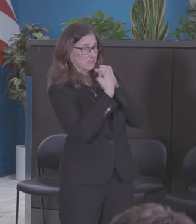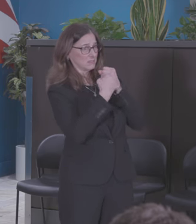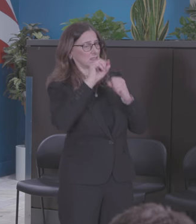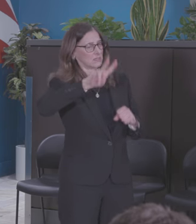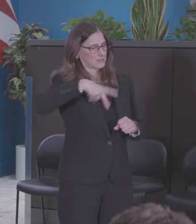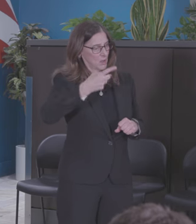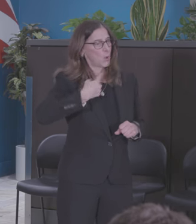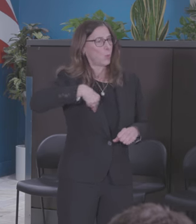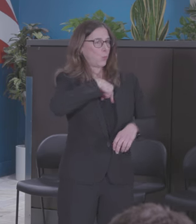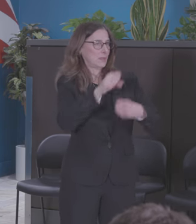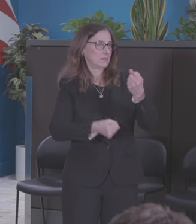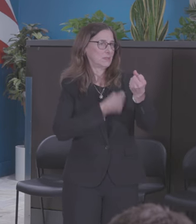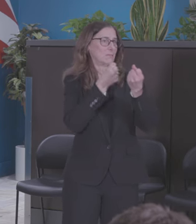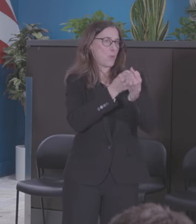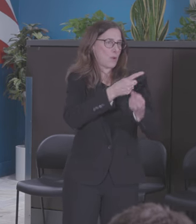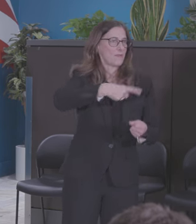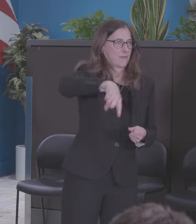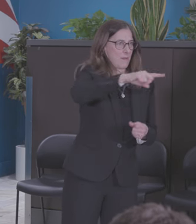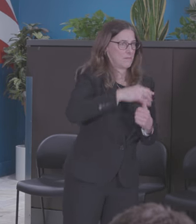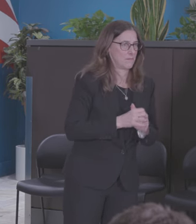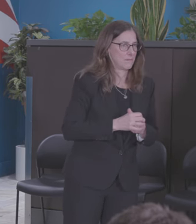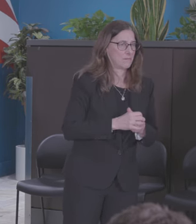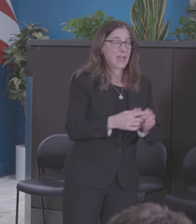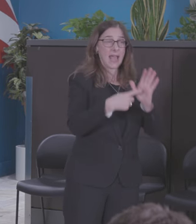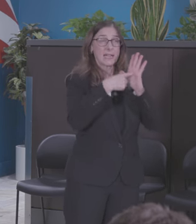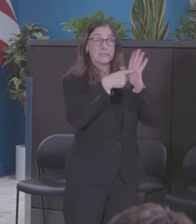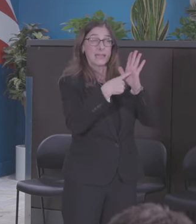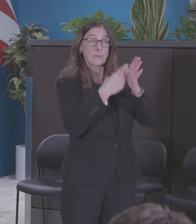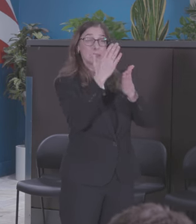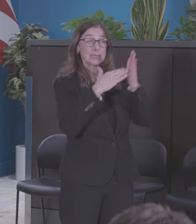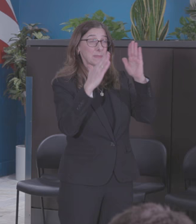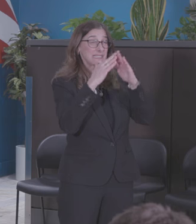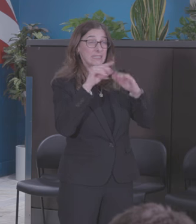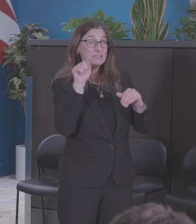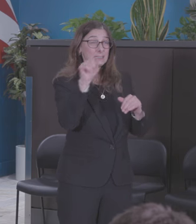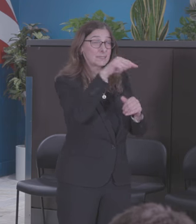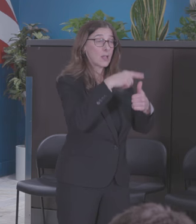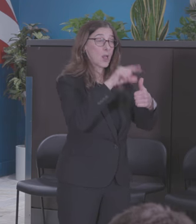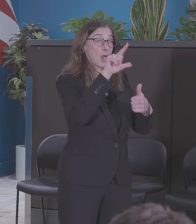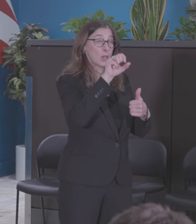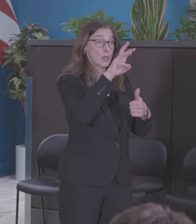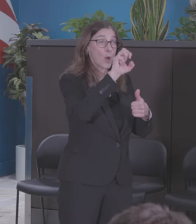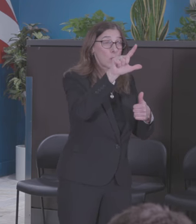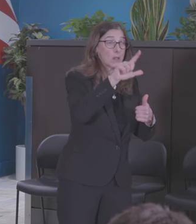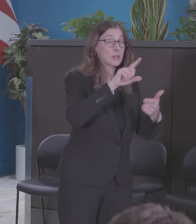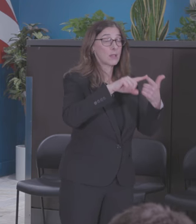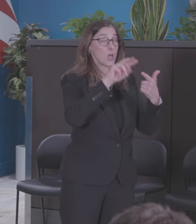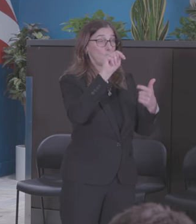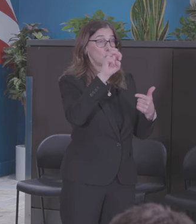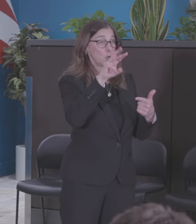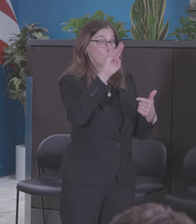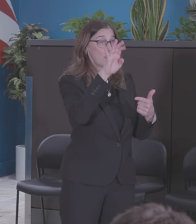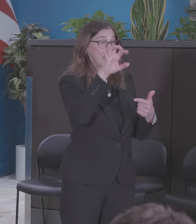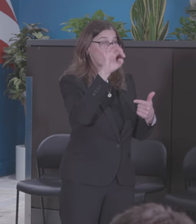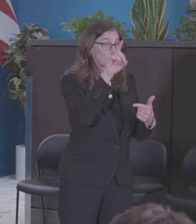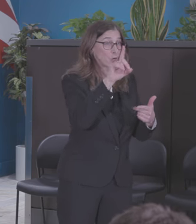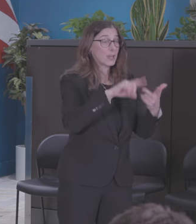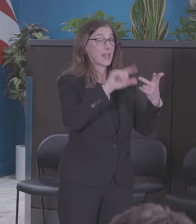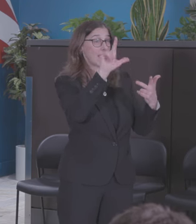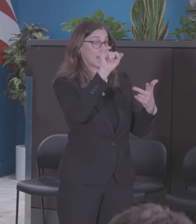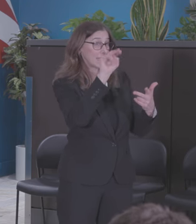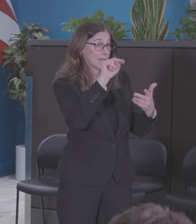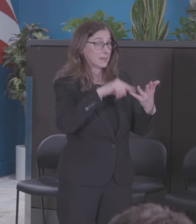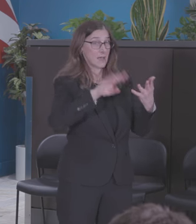they've been doing, including Lowell, Lynn, New Bedford, and as well as Boston. We want to build on that network and continue to make sure